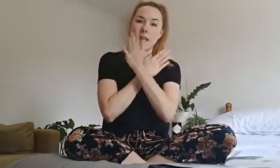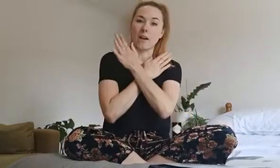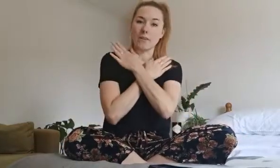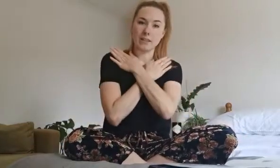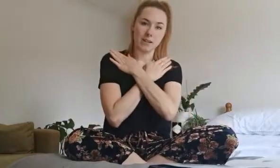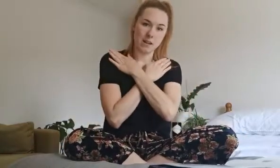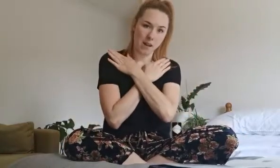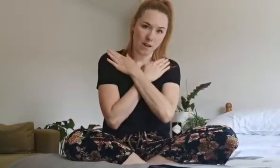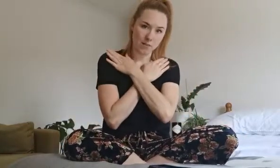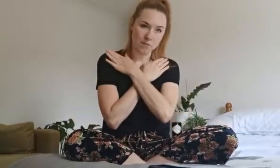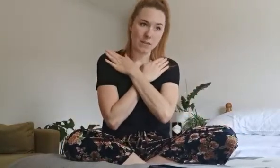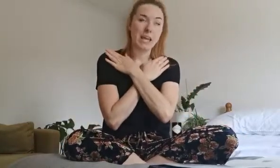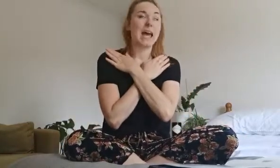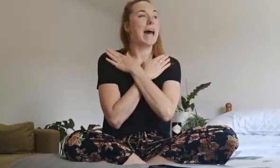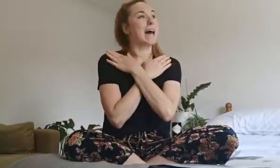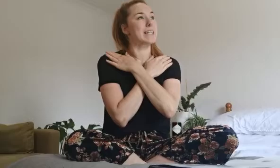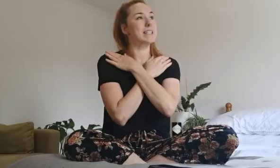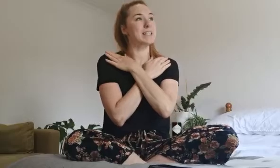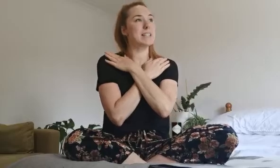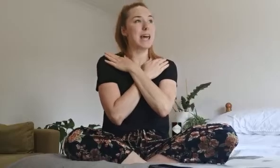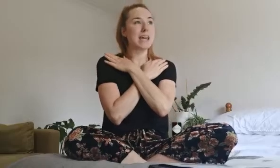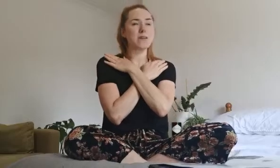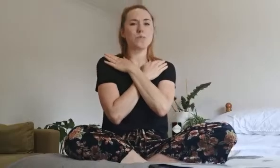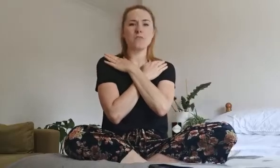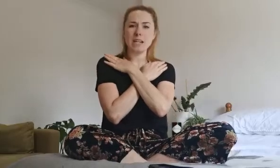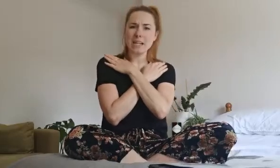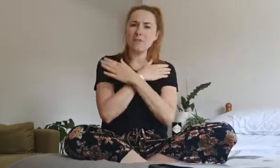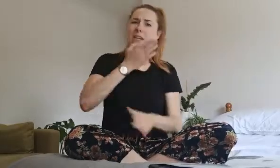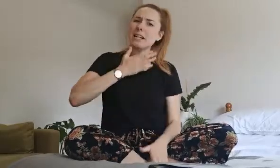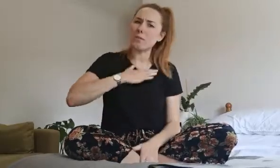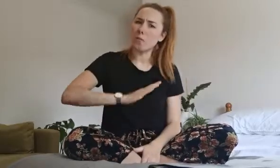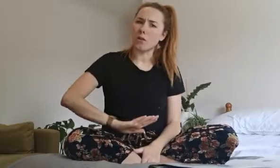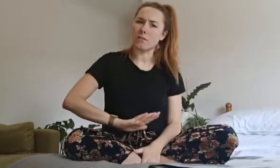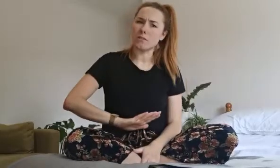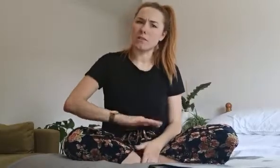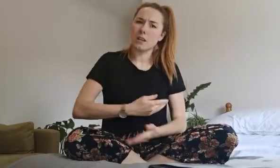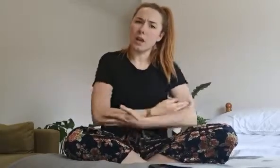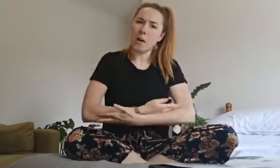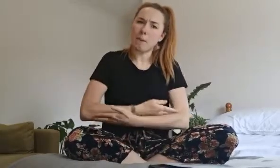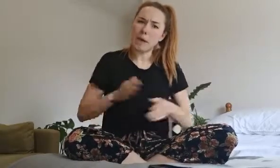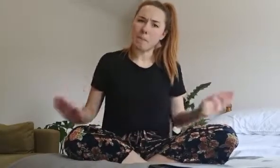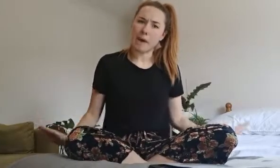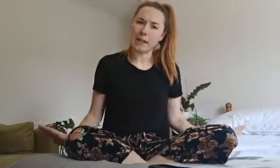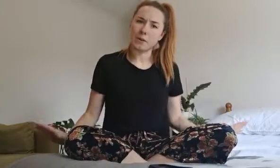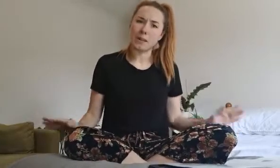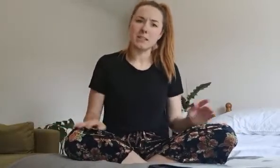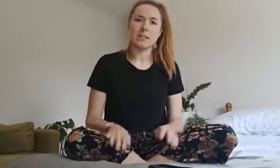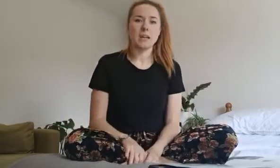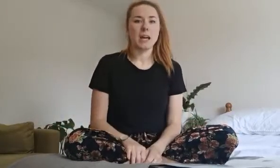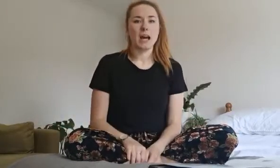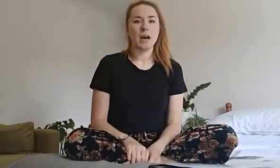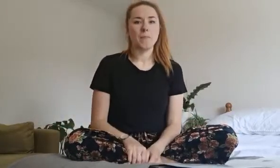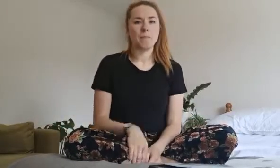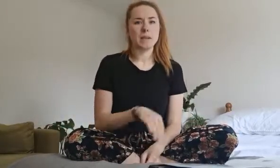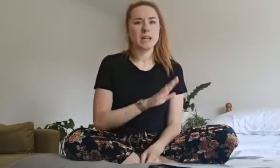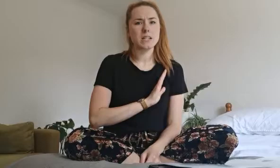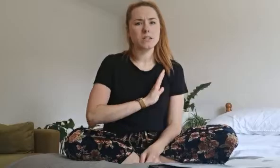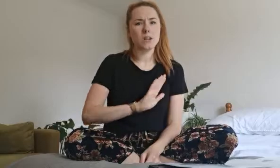are in love, and they really want a baby penguin, but they